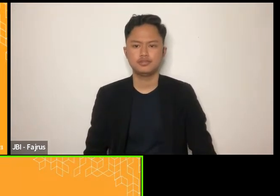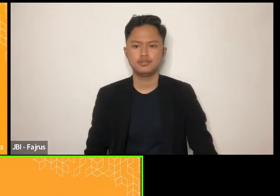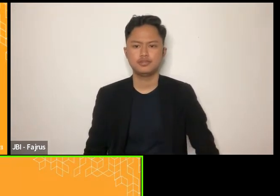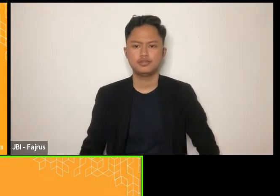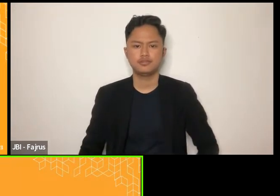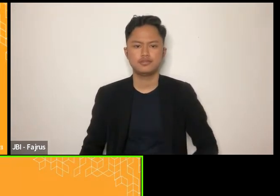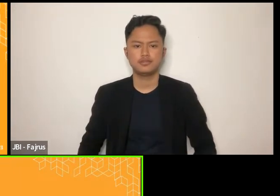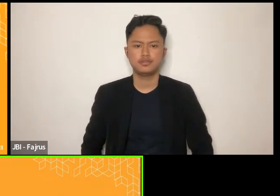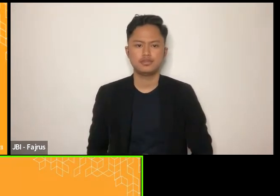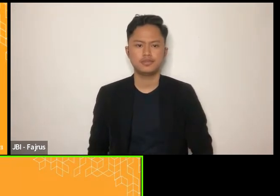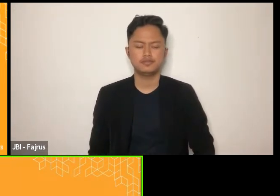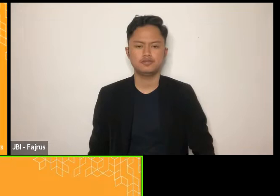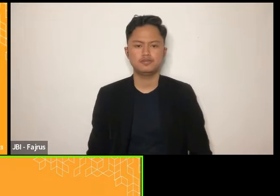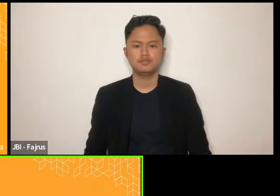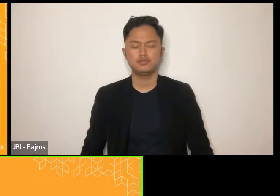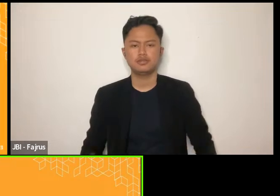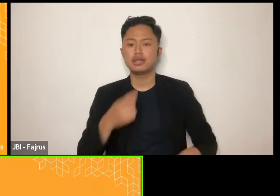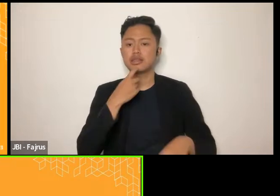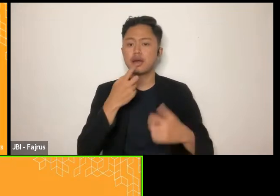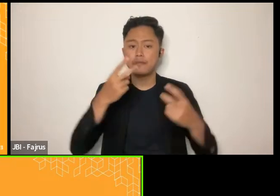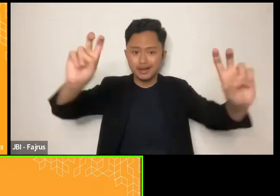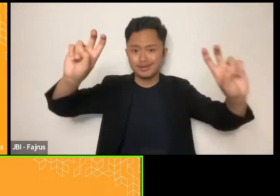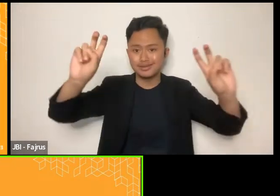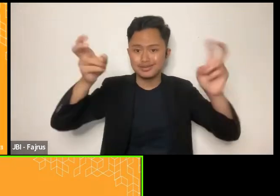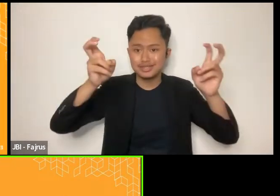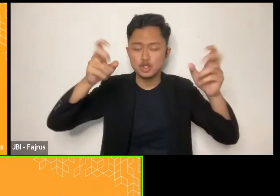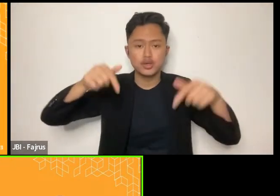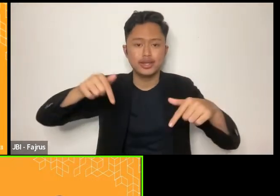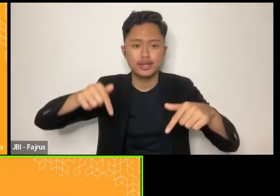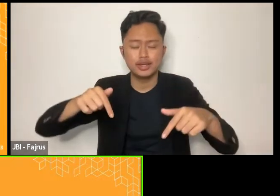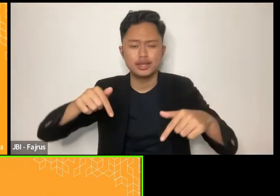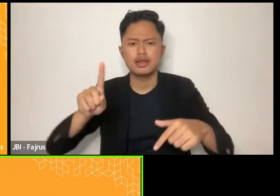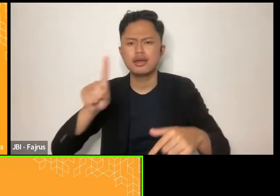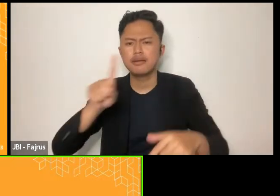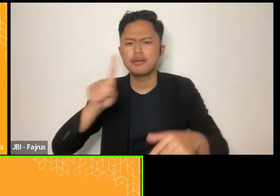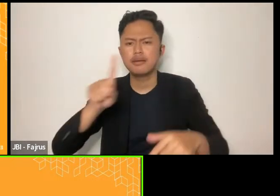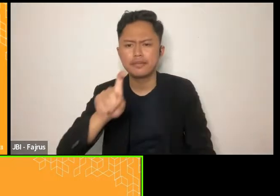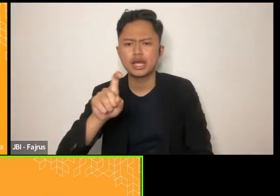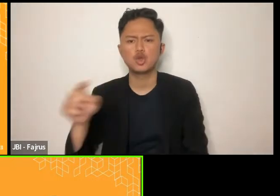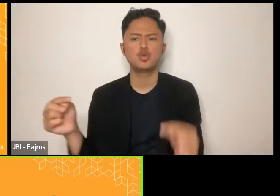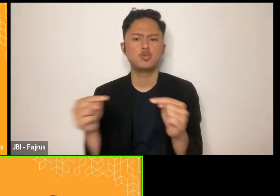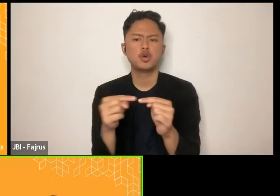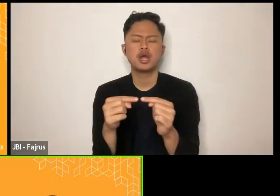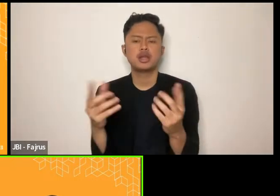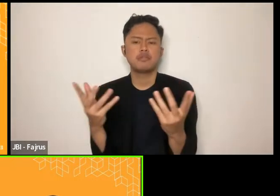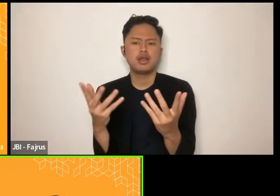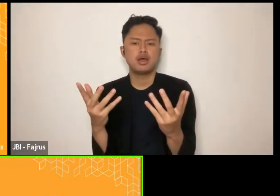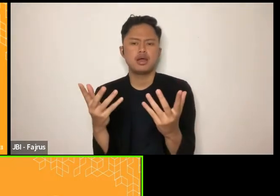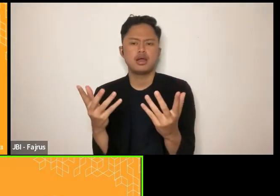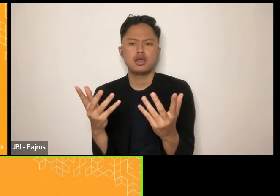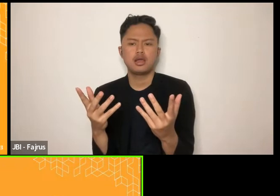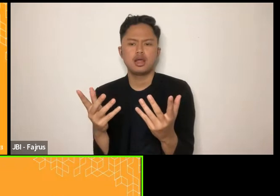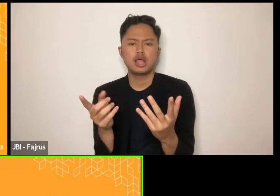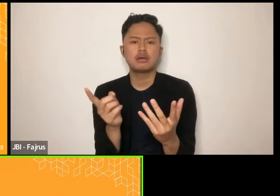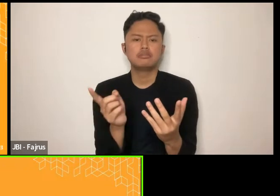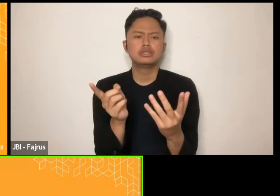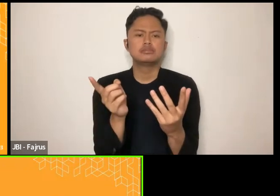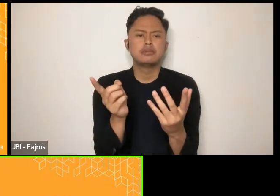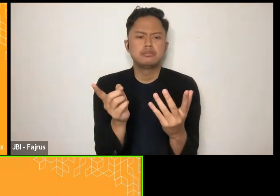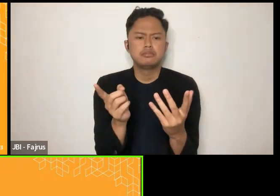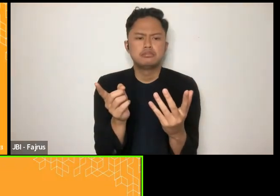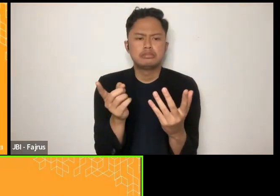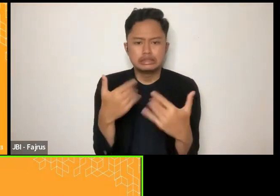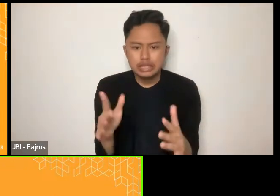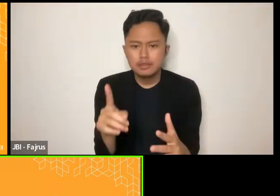this issue, and also for the questions related to what need to be done for